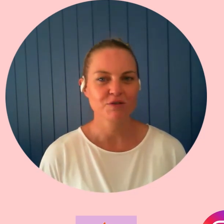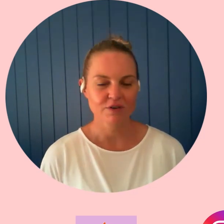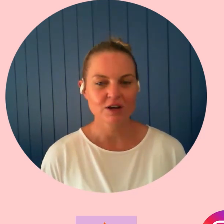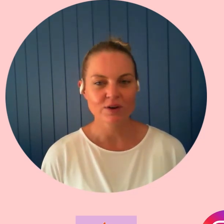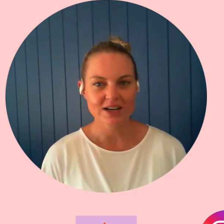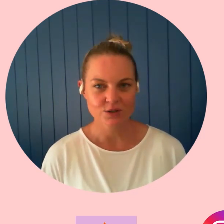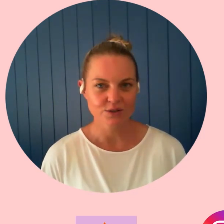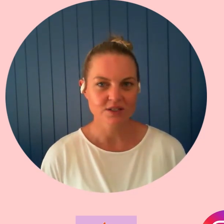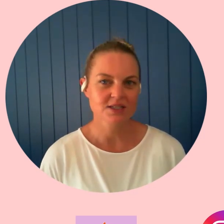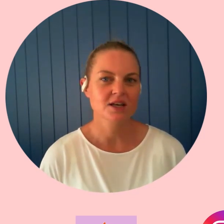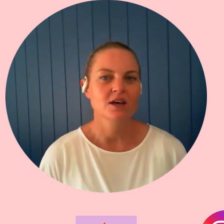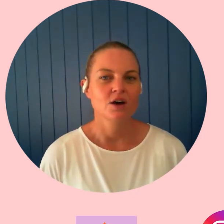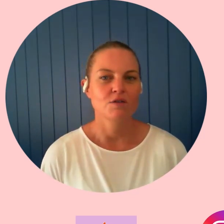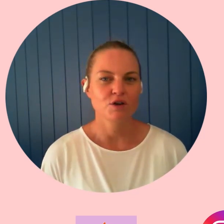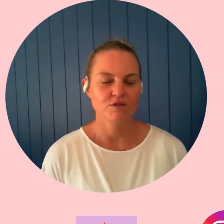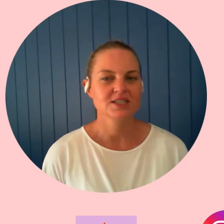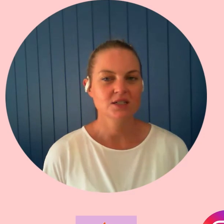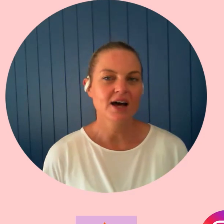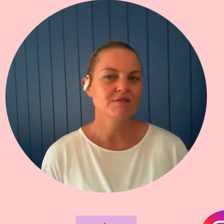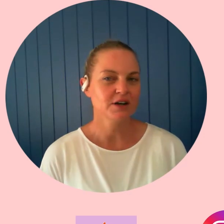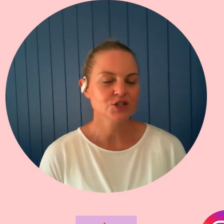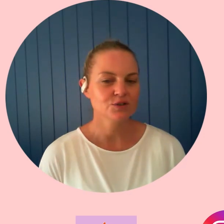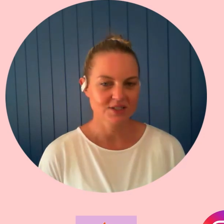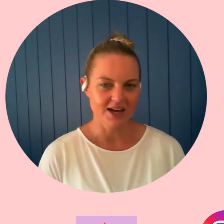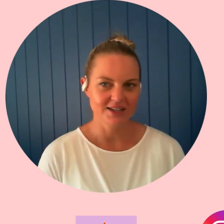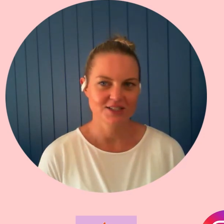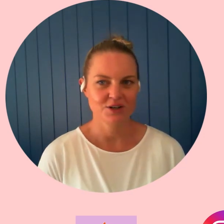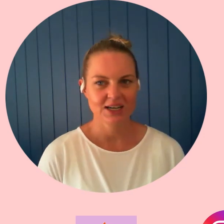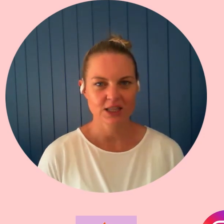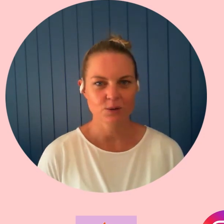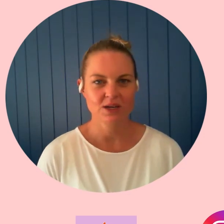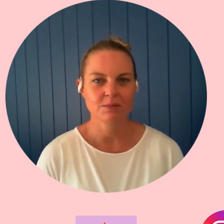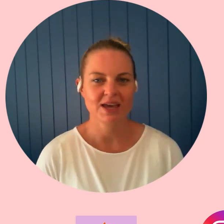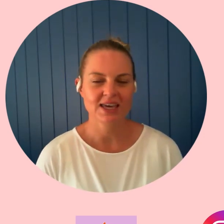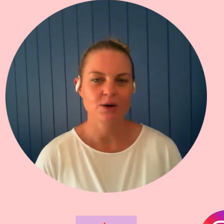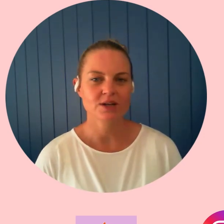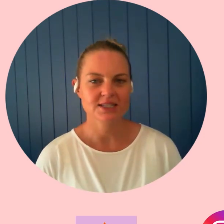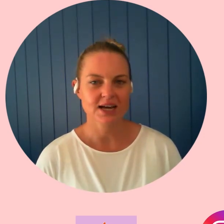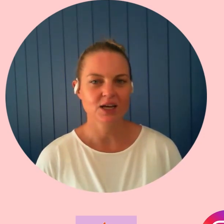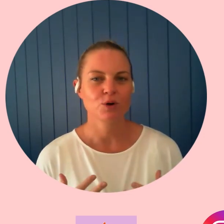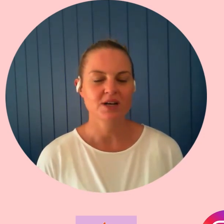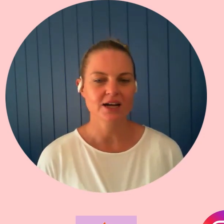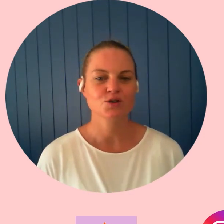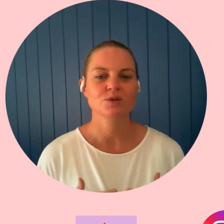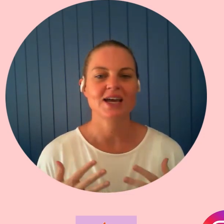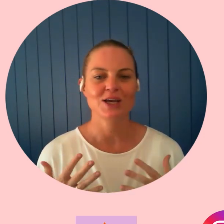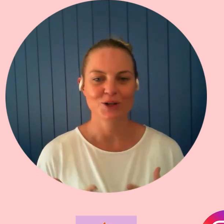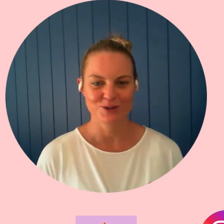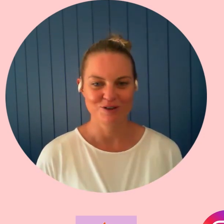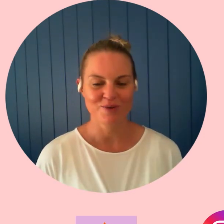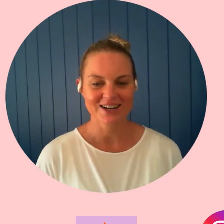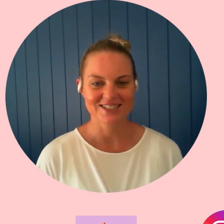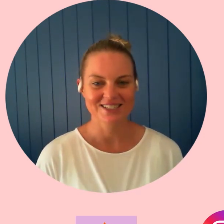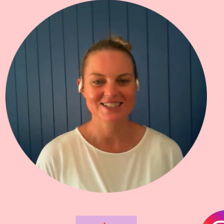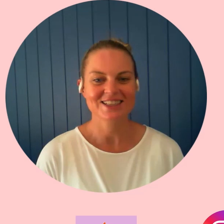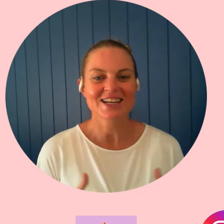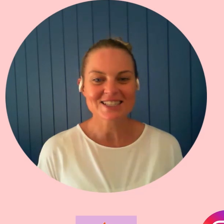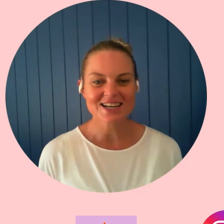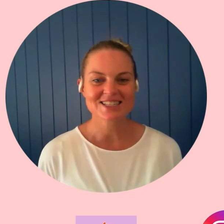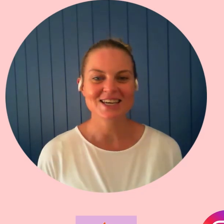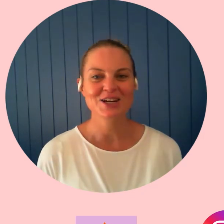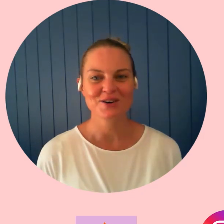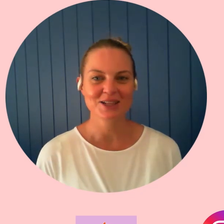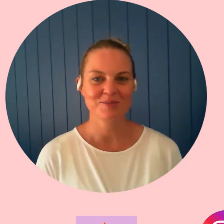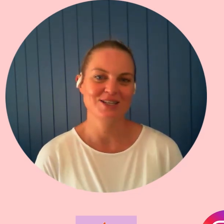resource of your first 9 functional signs, so together we can make keyword signing a more natural and inclusive practice. Let's start seeing it around the place